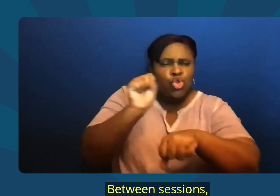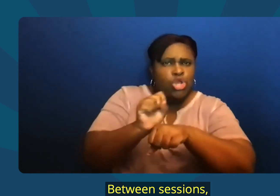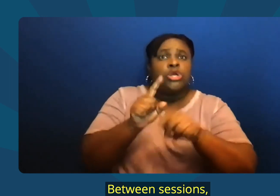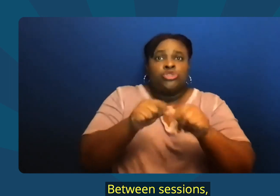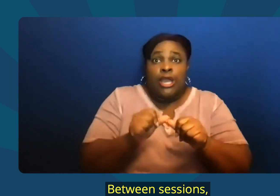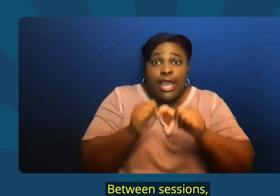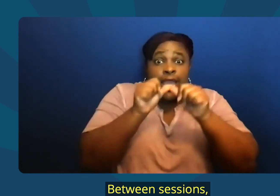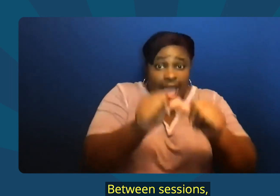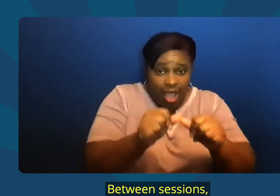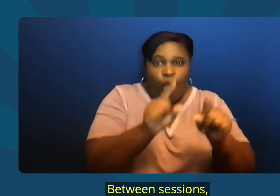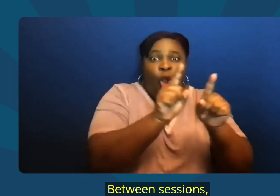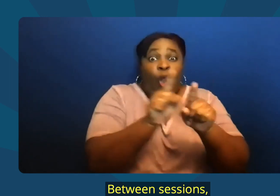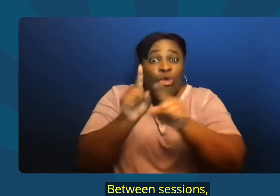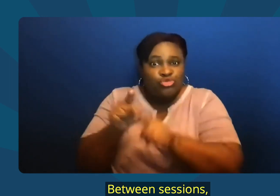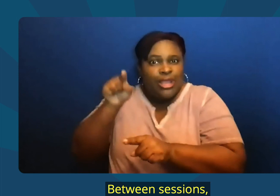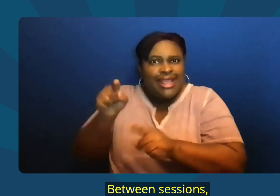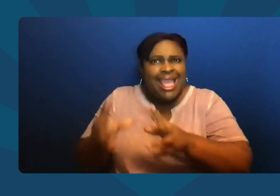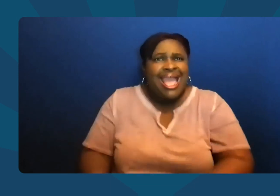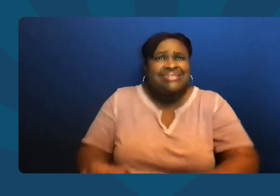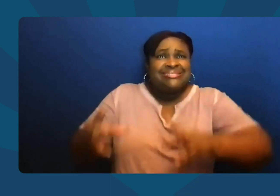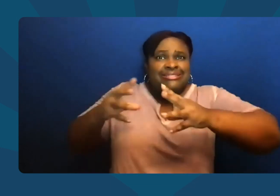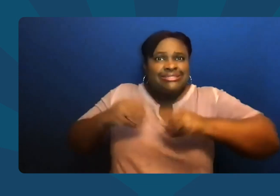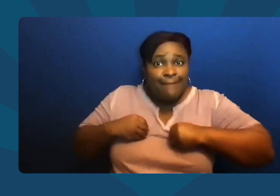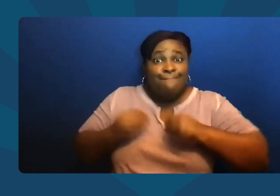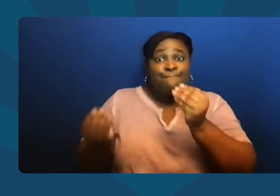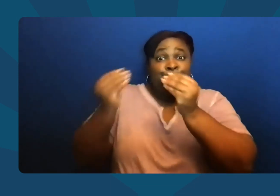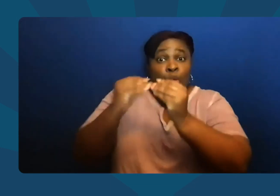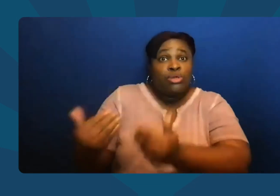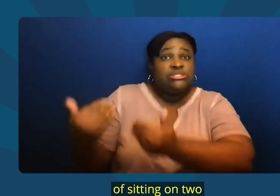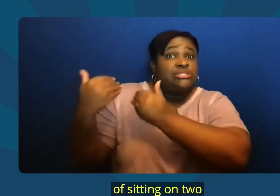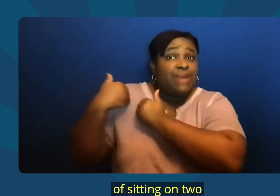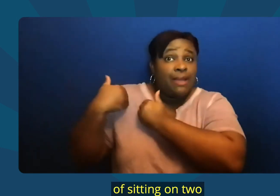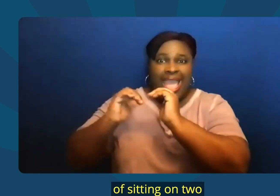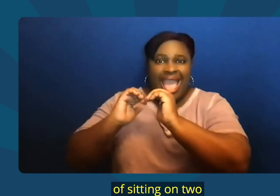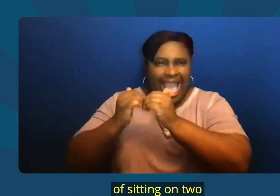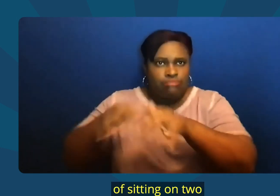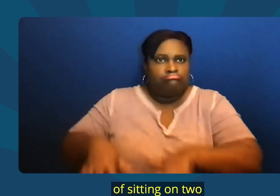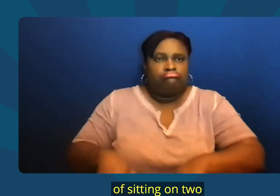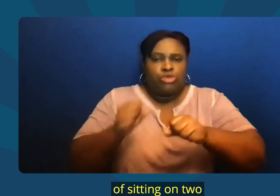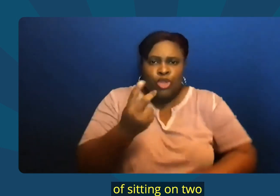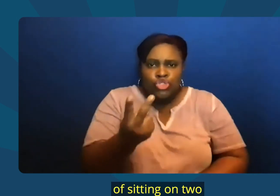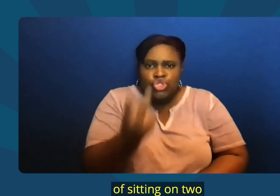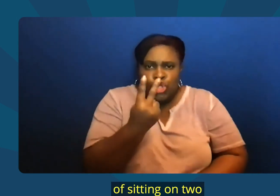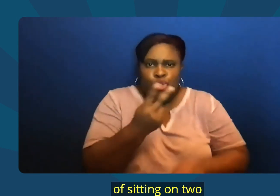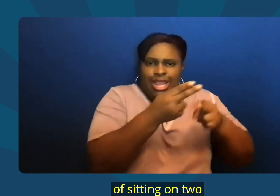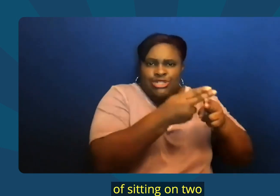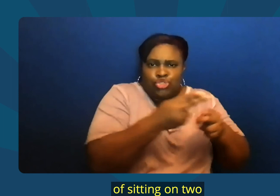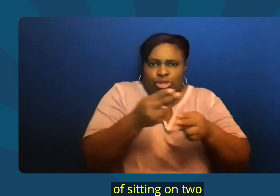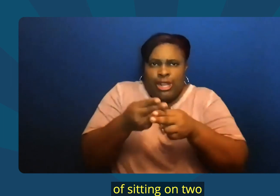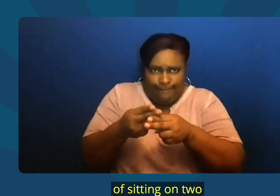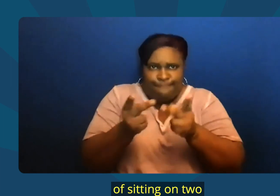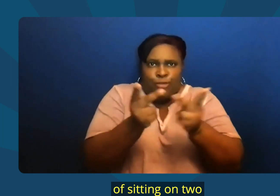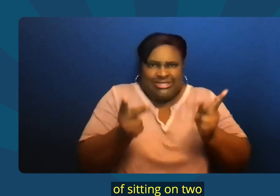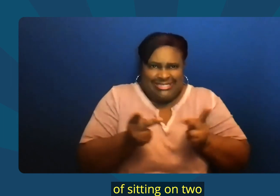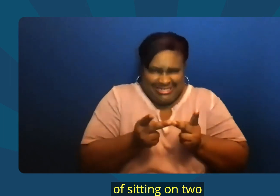Between sessions, his work was not finished as he accepted the responsibility of sitting on 2 interim ad hoc